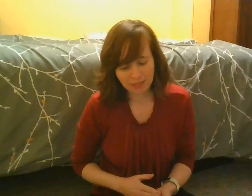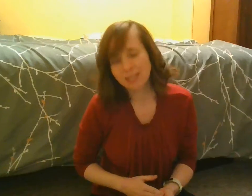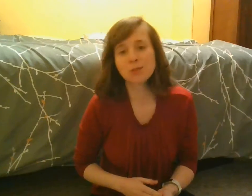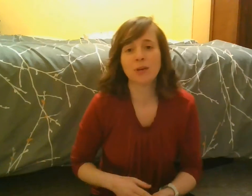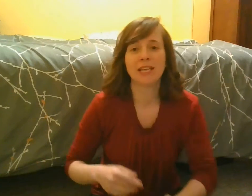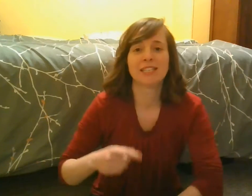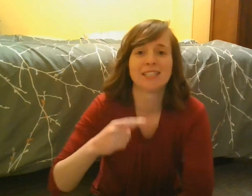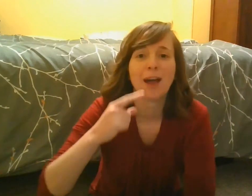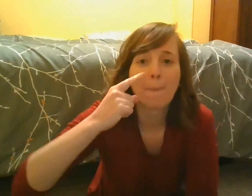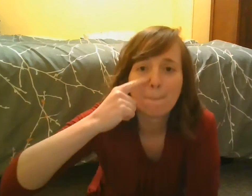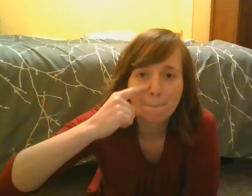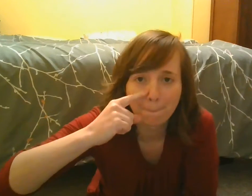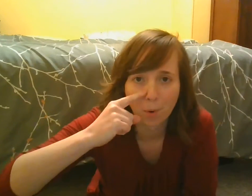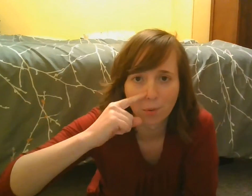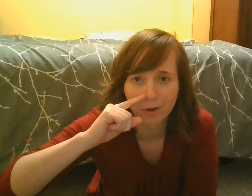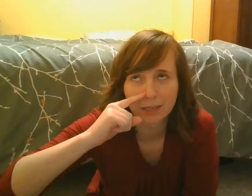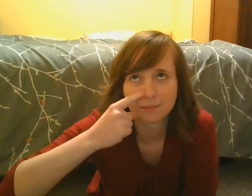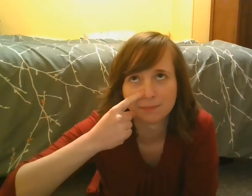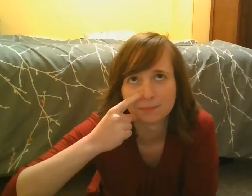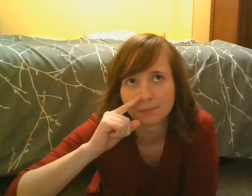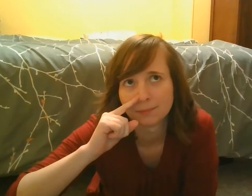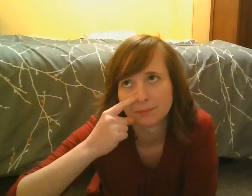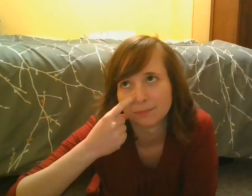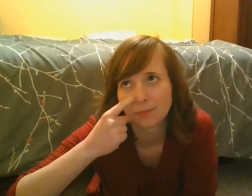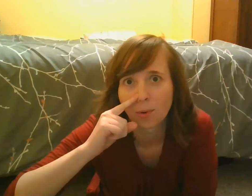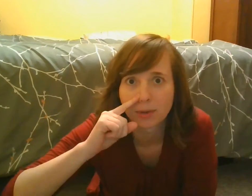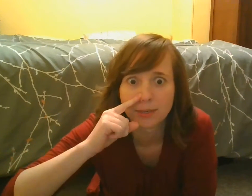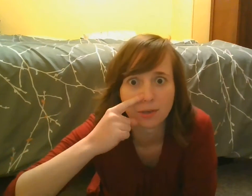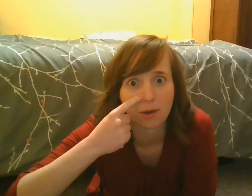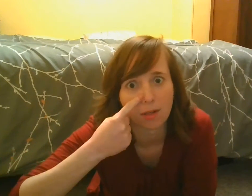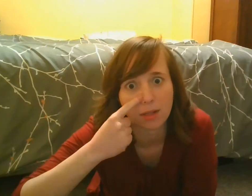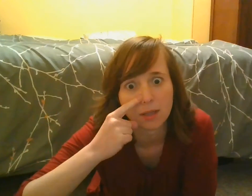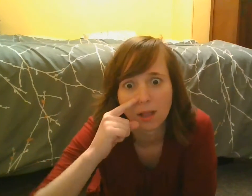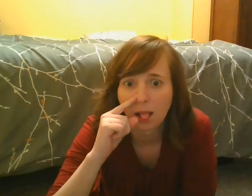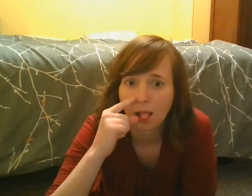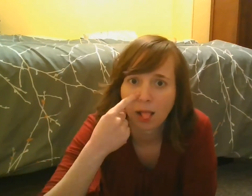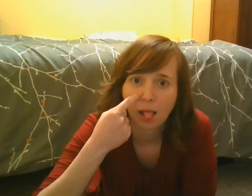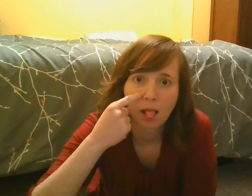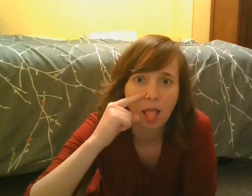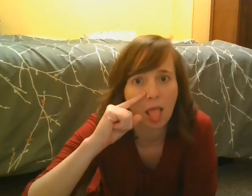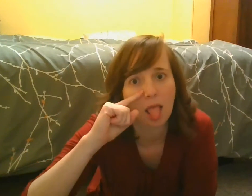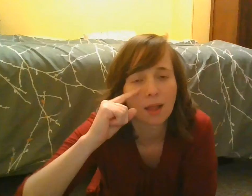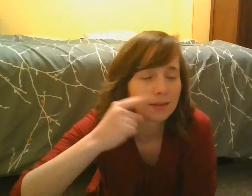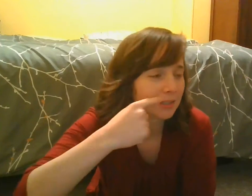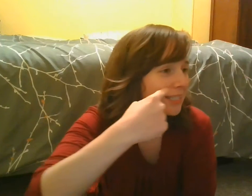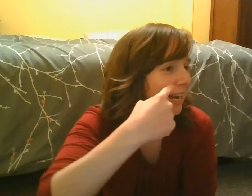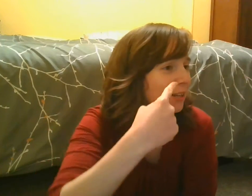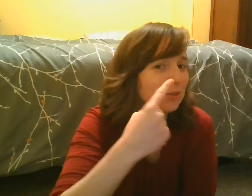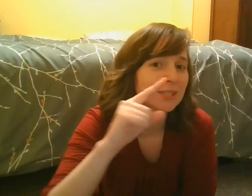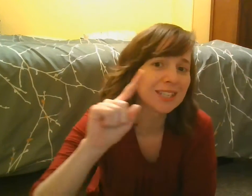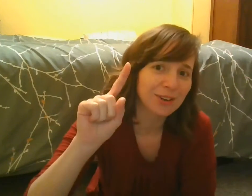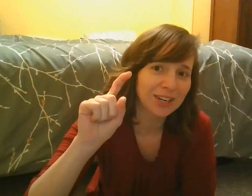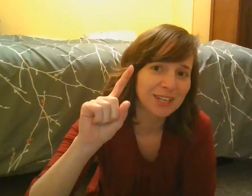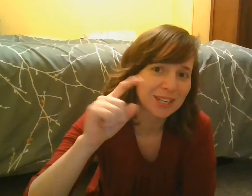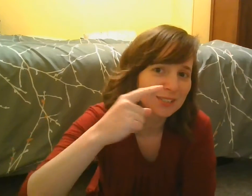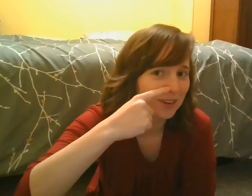Next one is boring or dull. You just kind of twisting your index finger